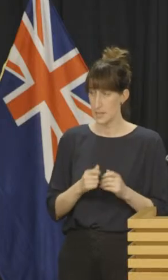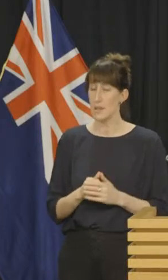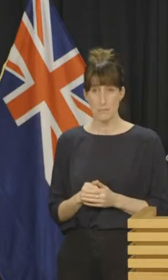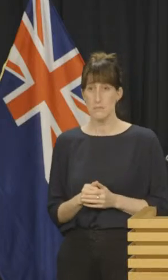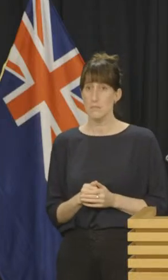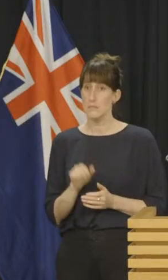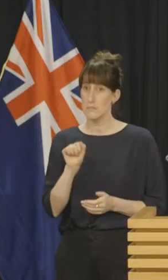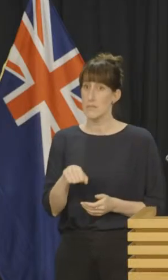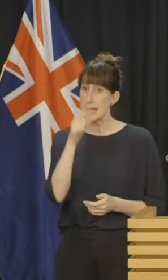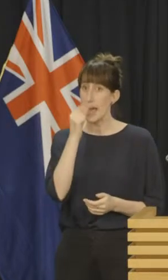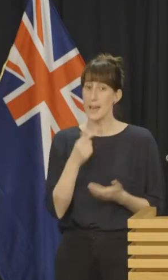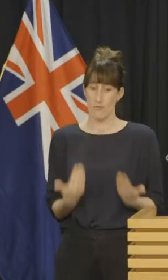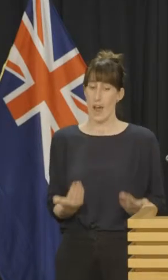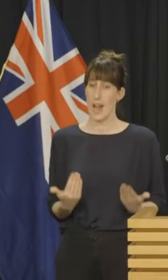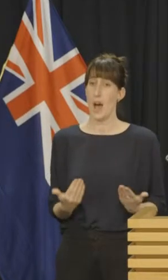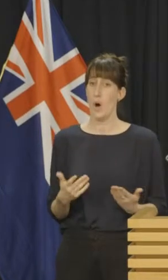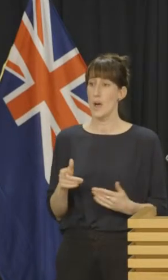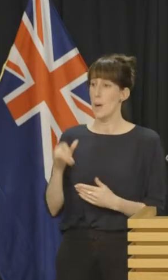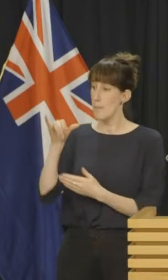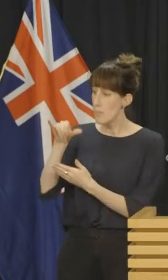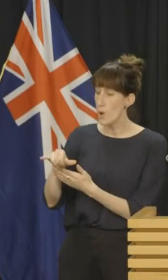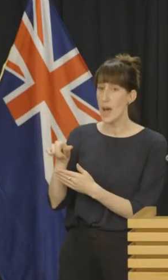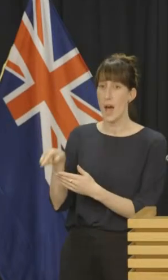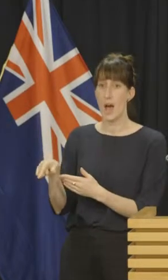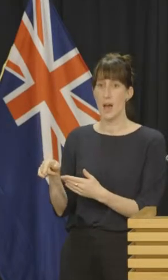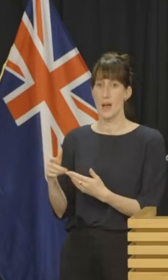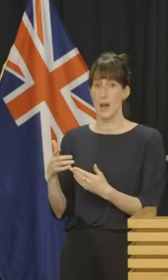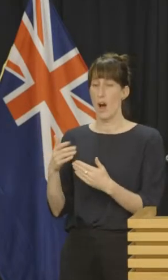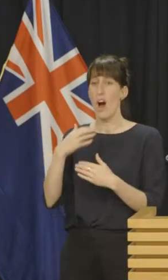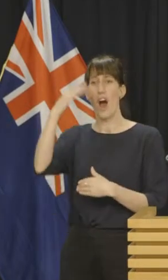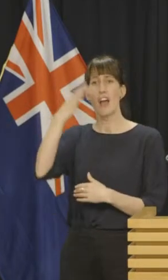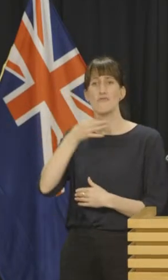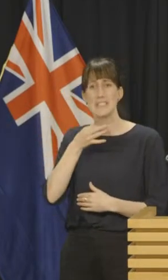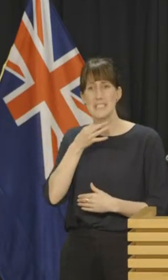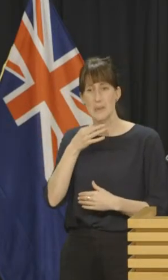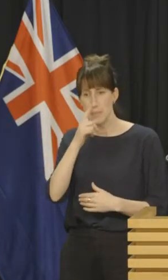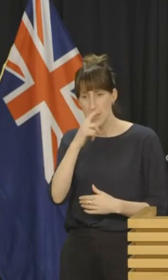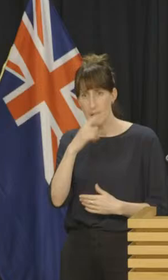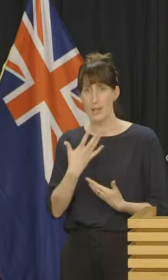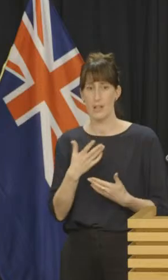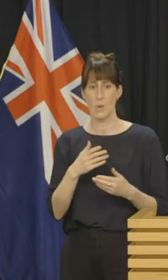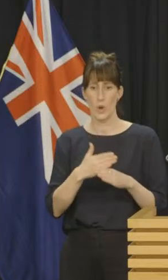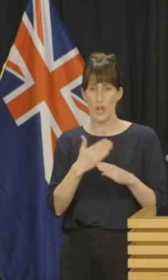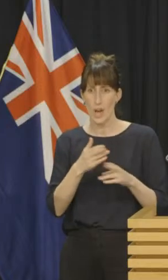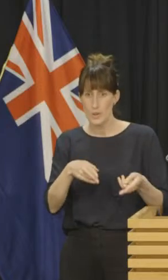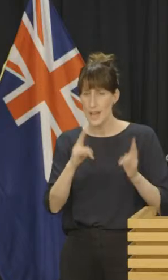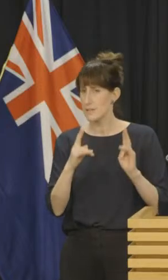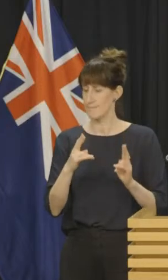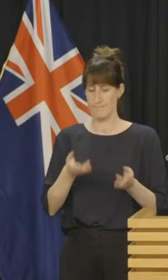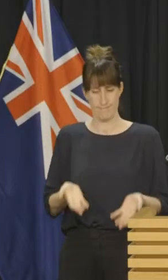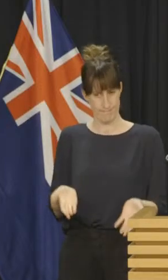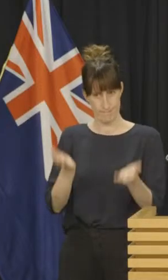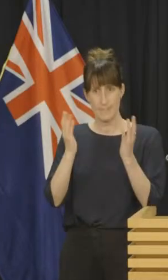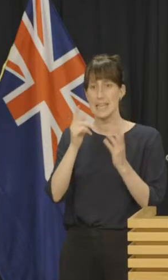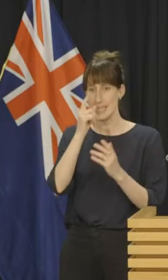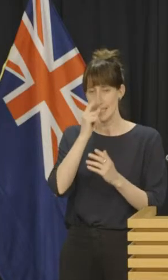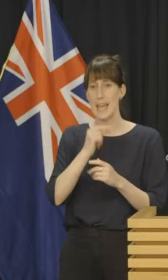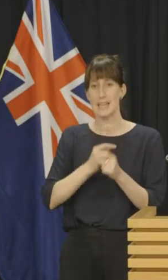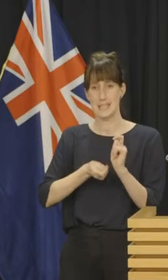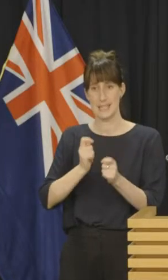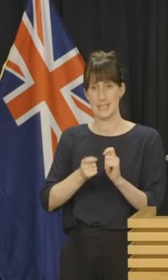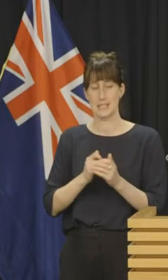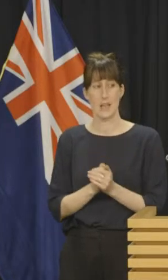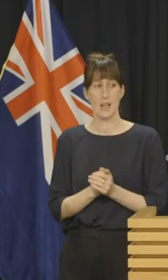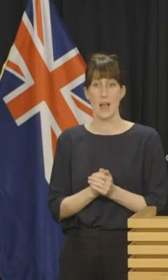at the border, who are in that higher risk group, they can be tested. We actually have this week a testing station located